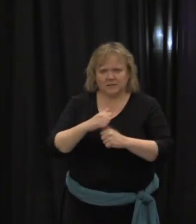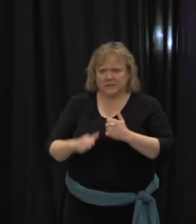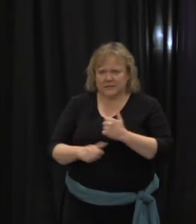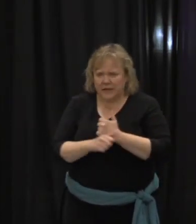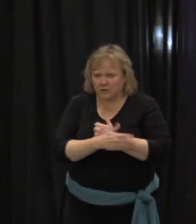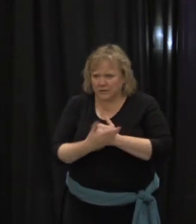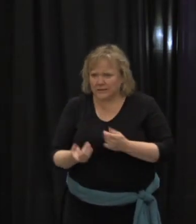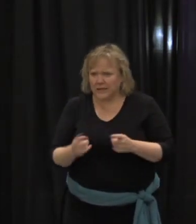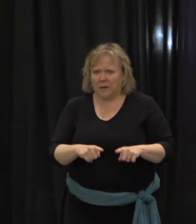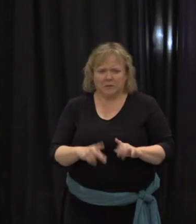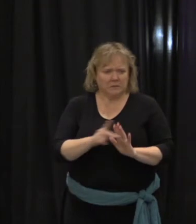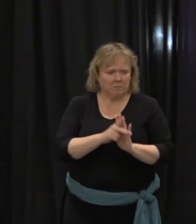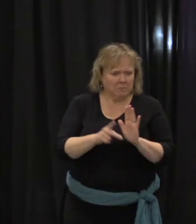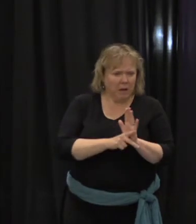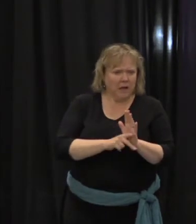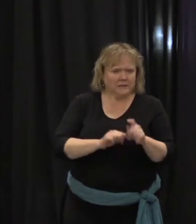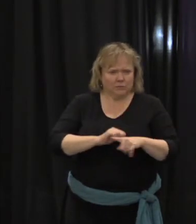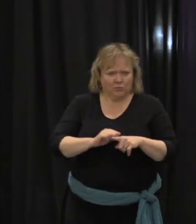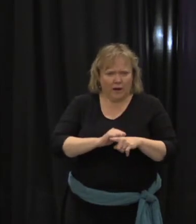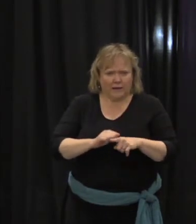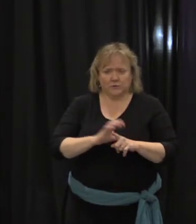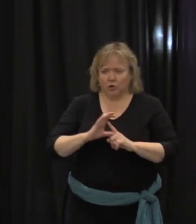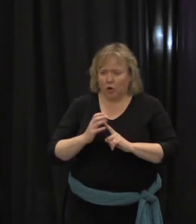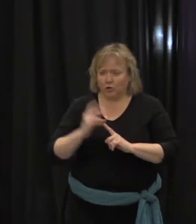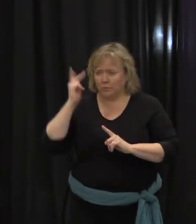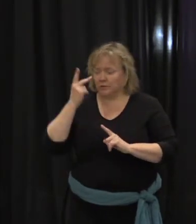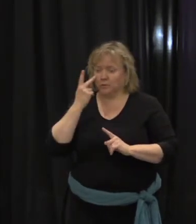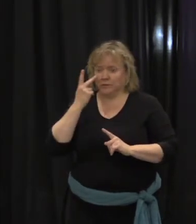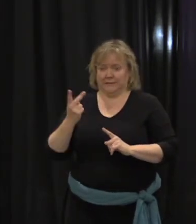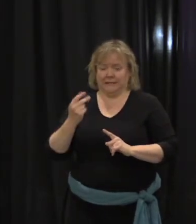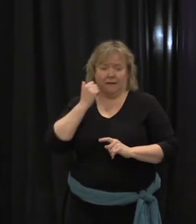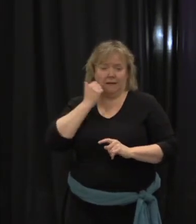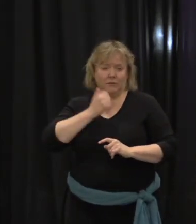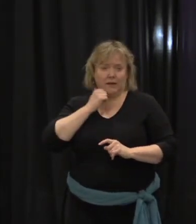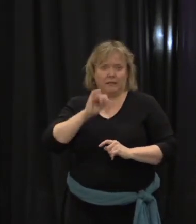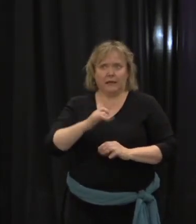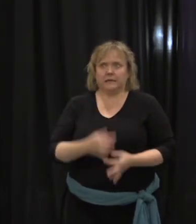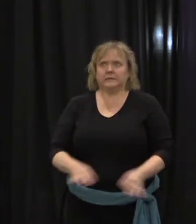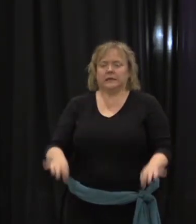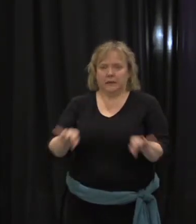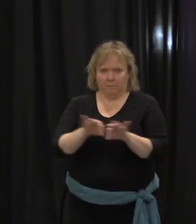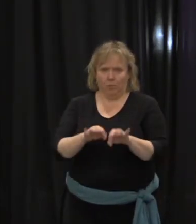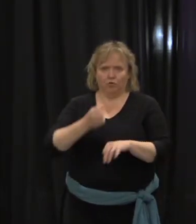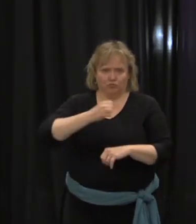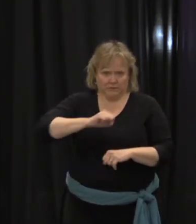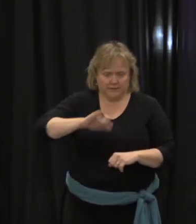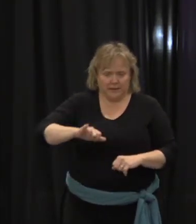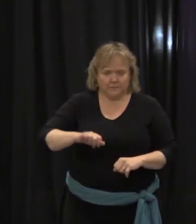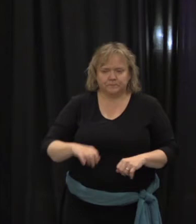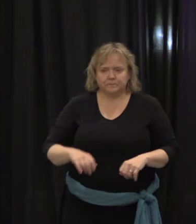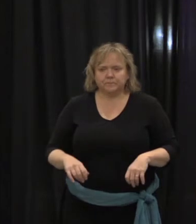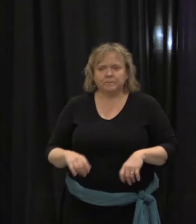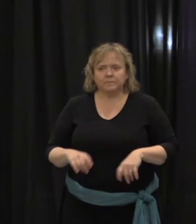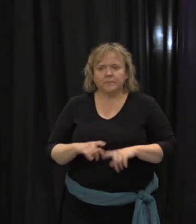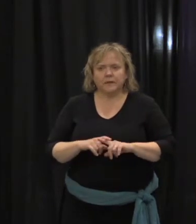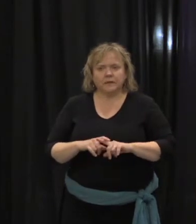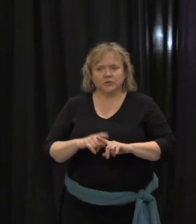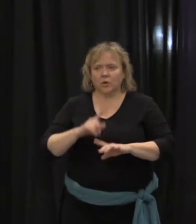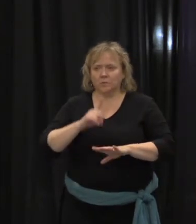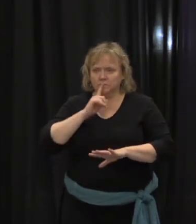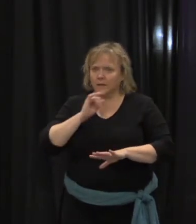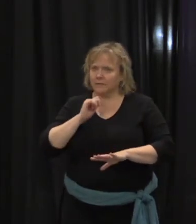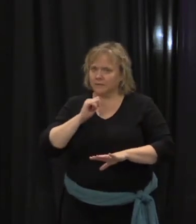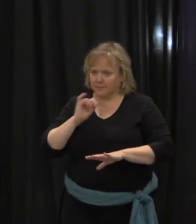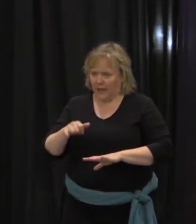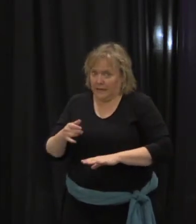and policies and culture that we are surrounded by every single day. That is essential. I'm not saying that it's not important. What